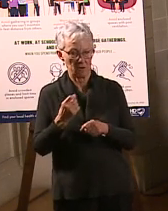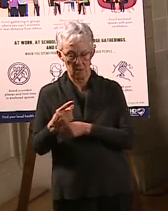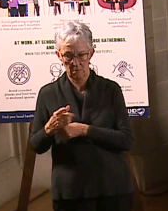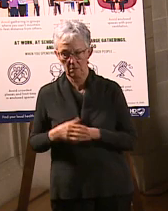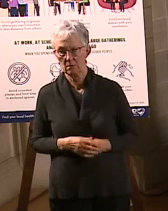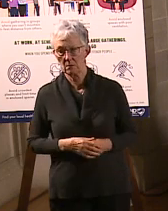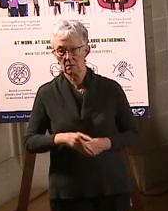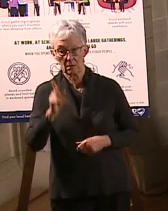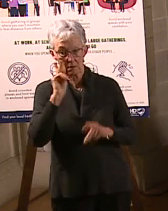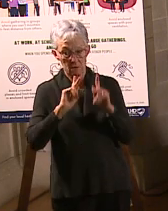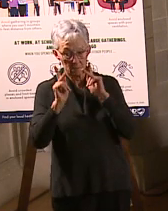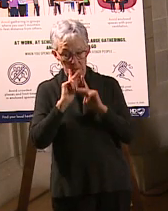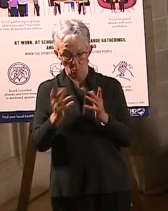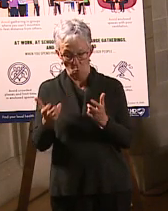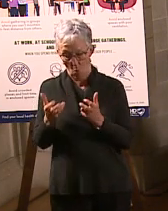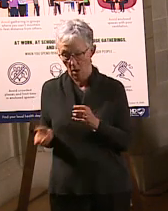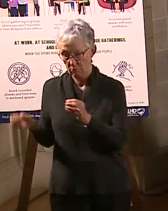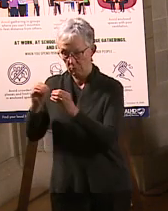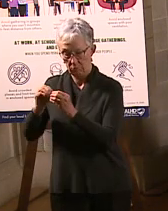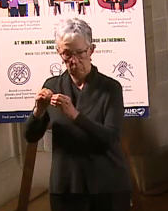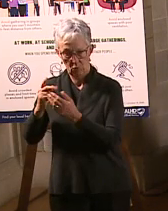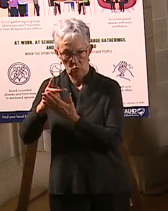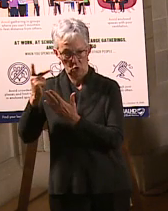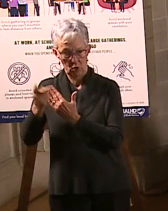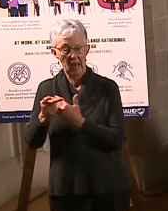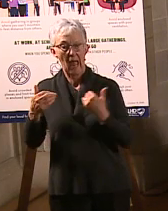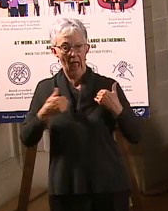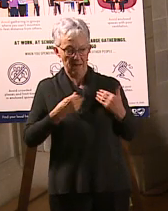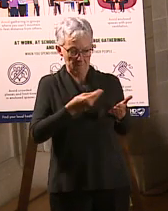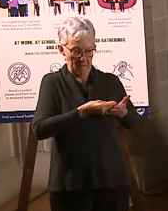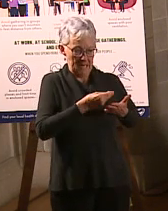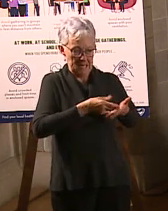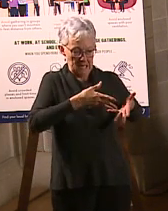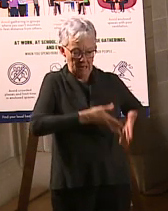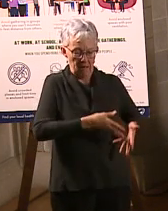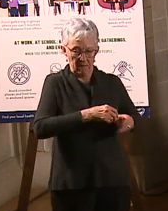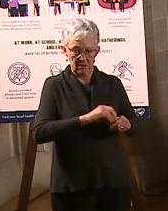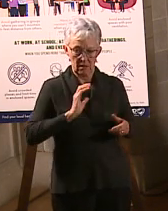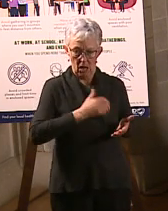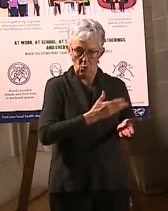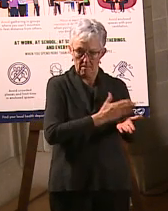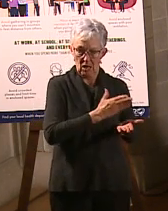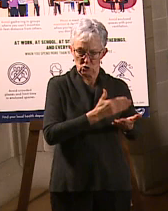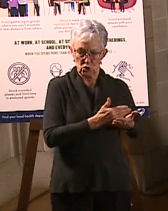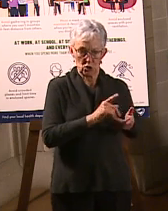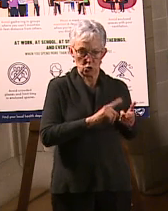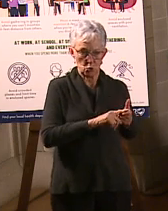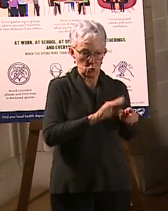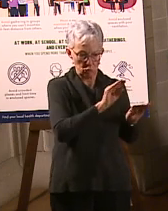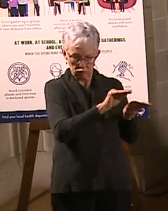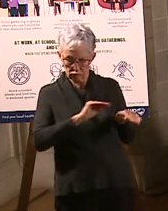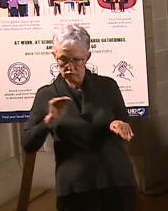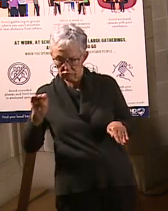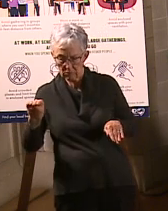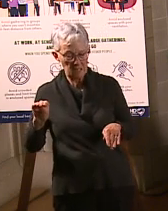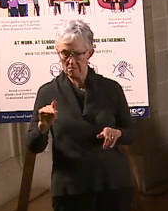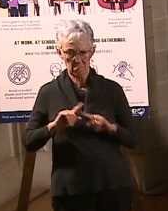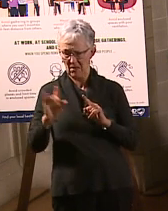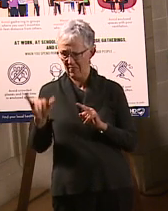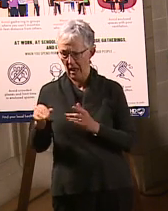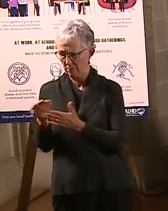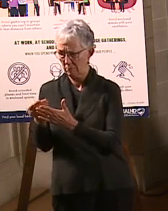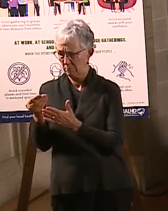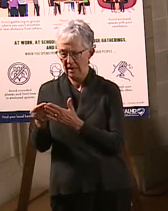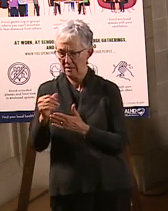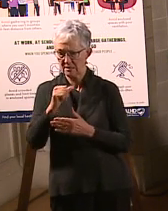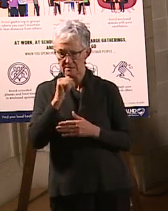to do additional programs, there's money in the budget to be able to do that as well. So to say that this is somehow taking away money from the public